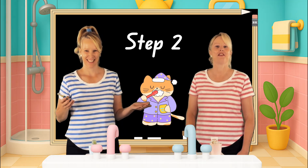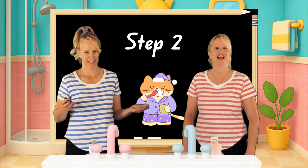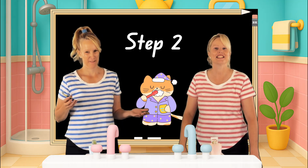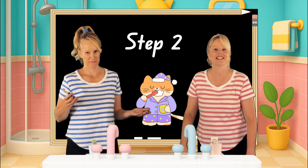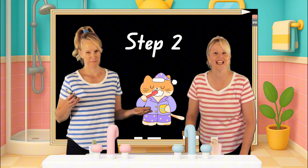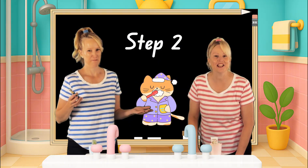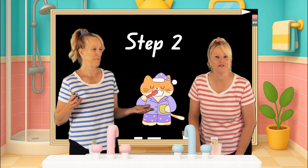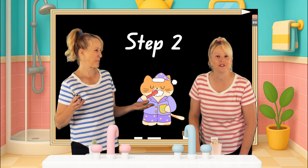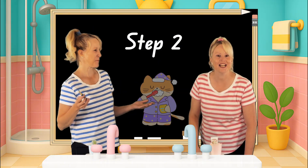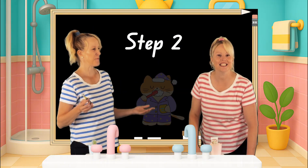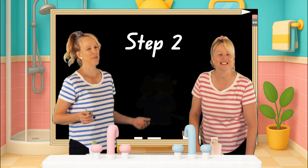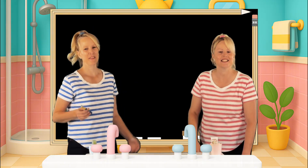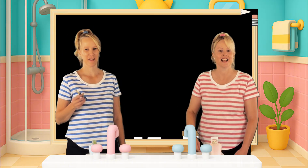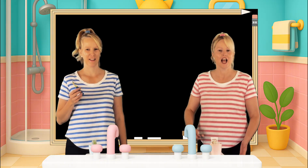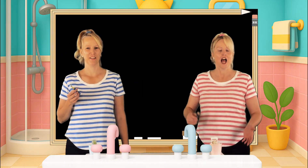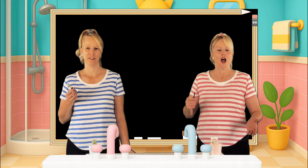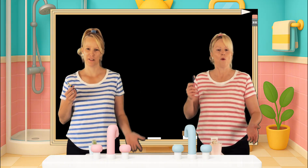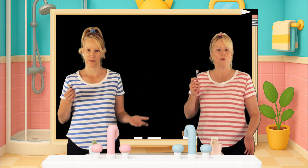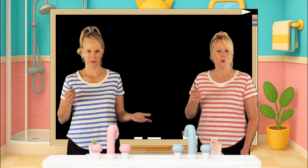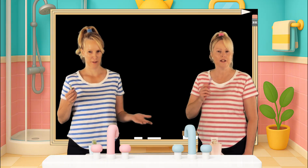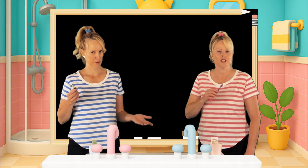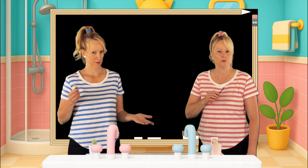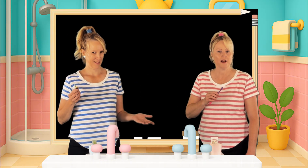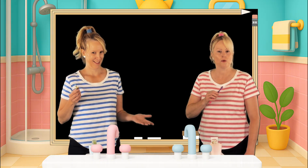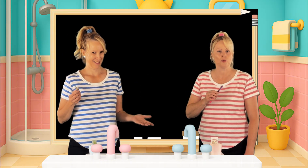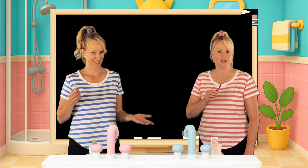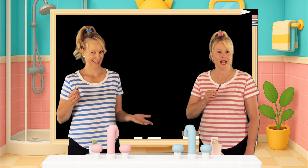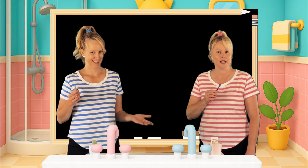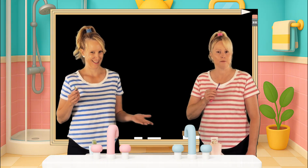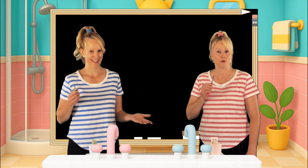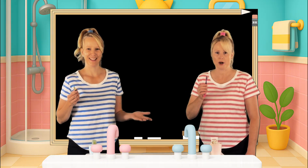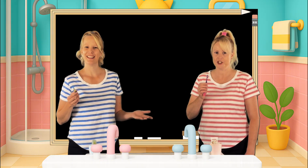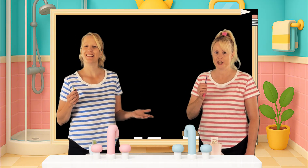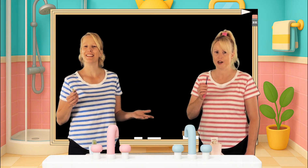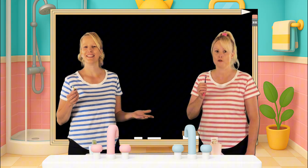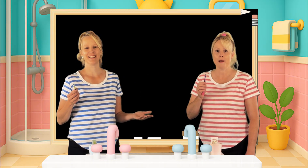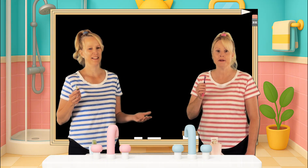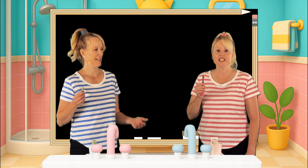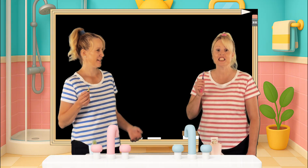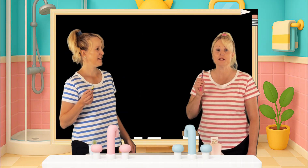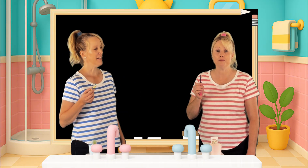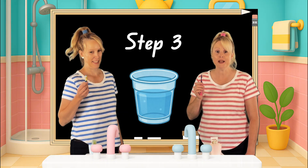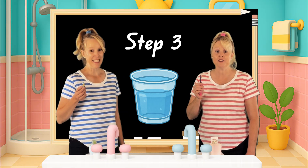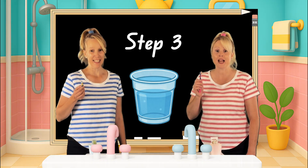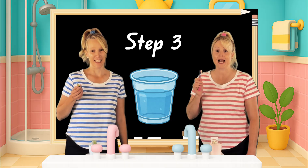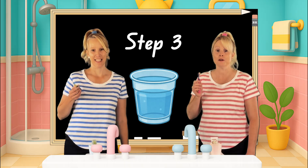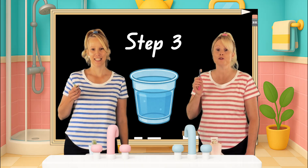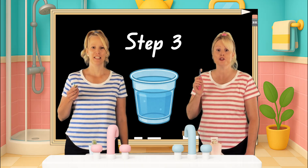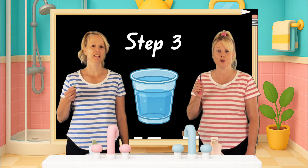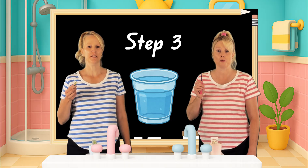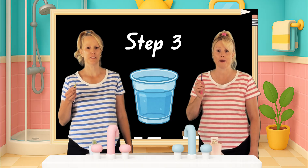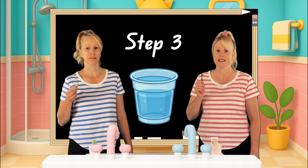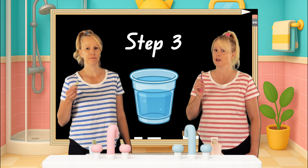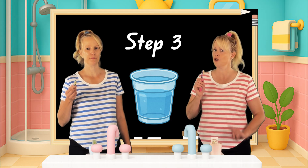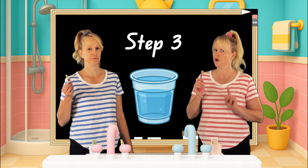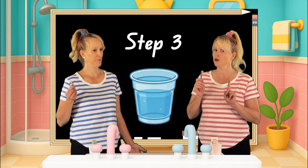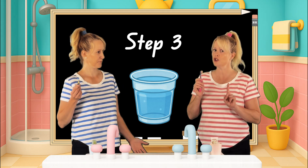That's it, friends. Once we are all done brushing, remember to spit out the toothpaste, not swallow